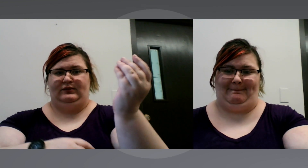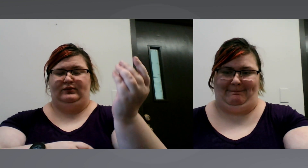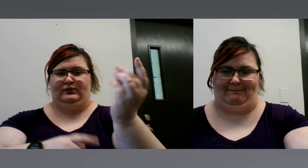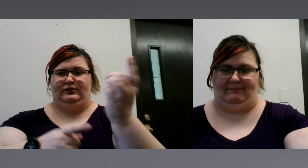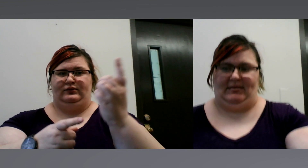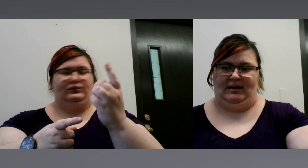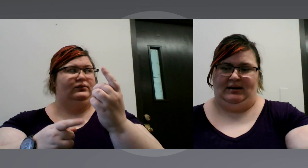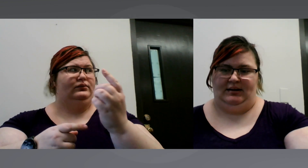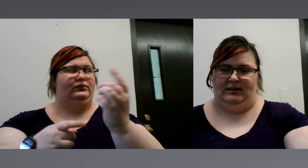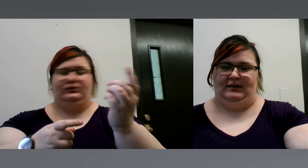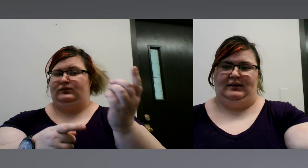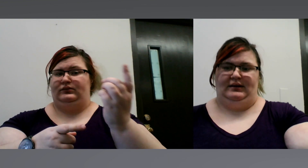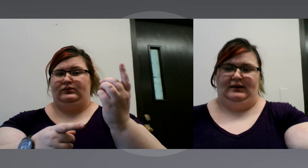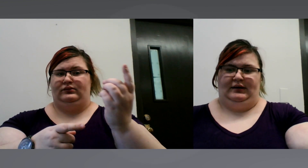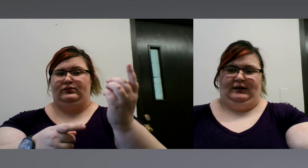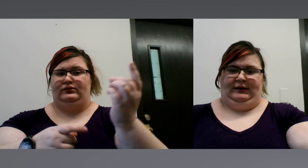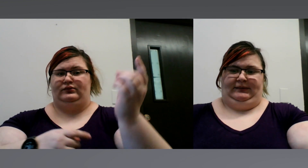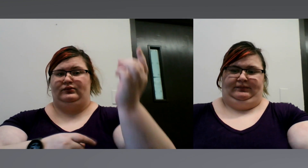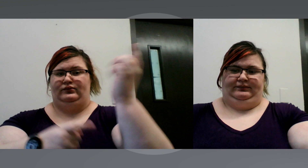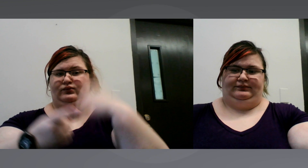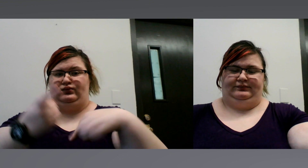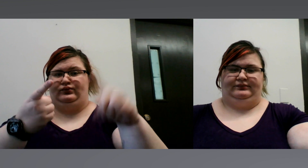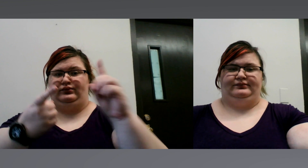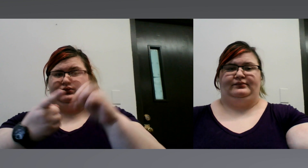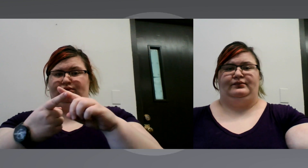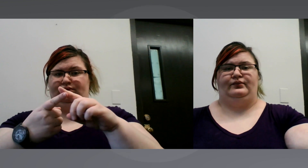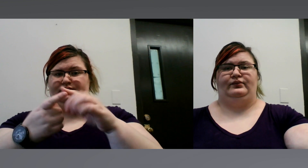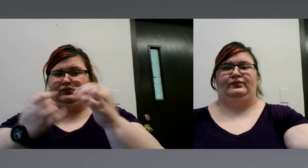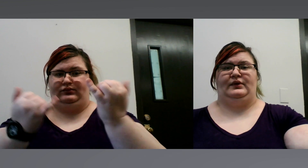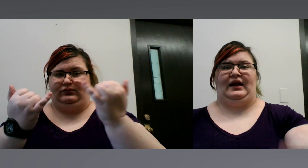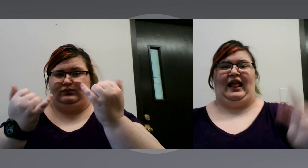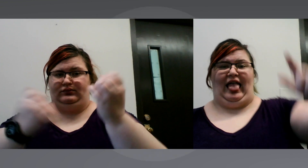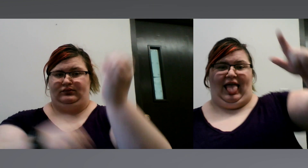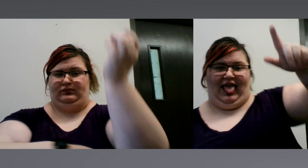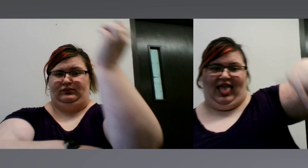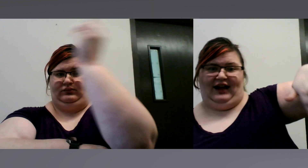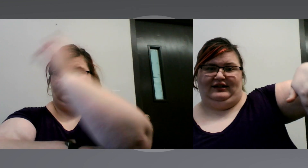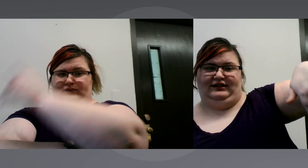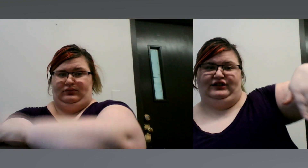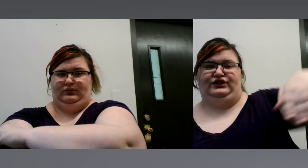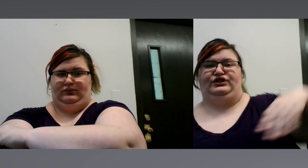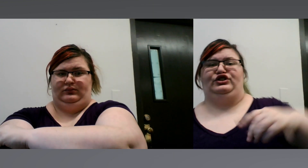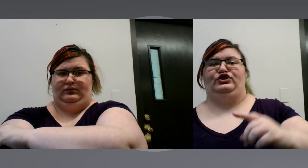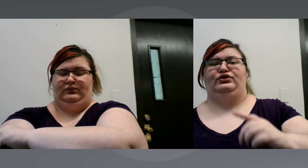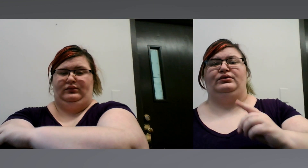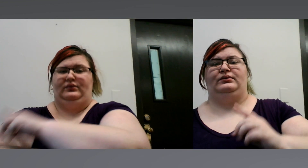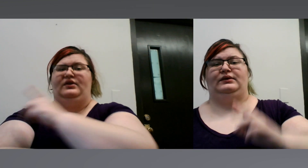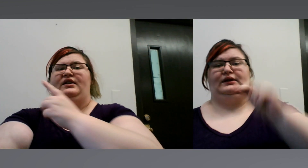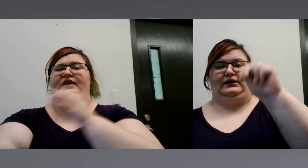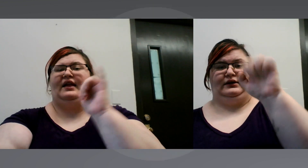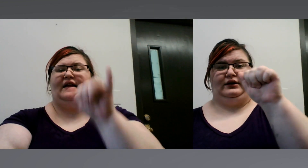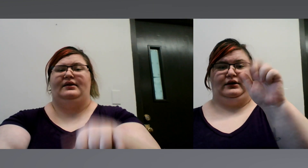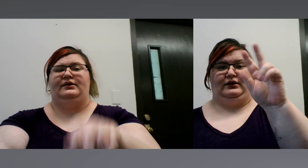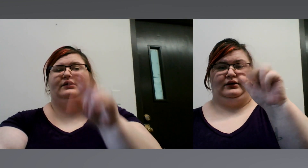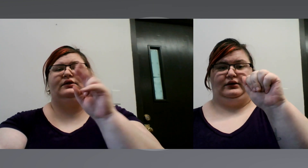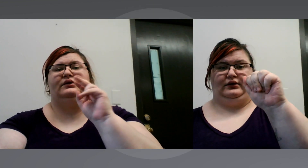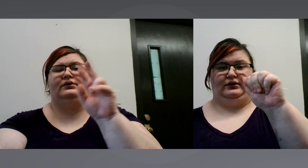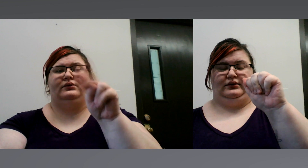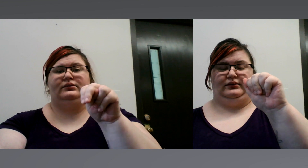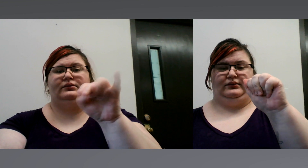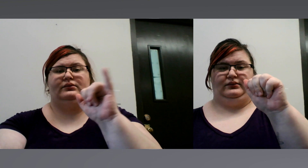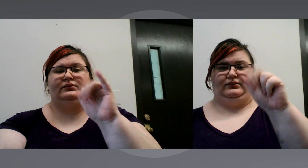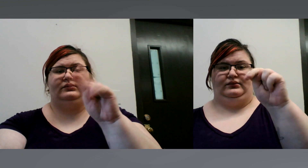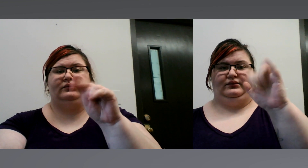The characters are in our story. You have Nina, she's the main character.